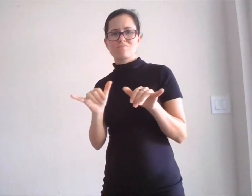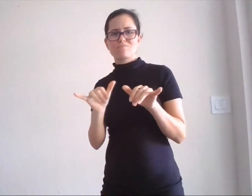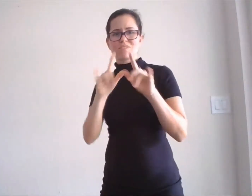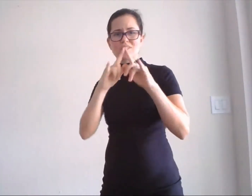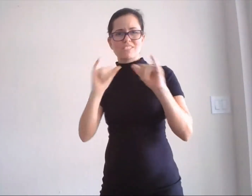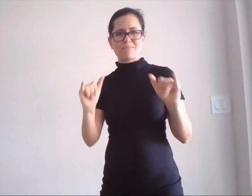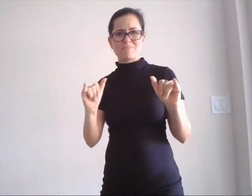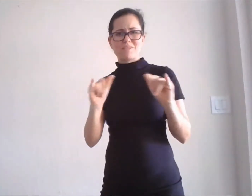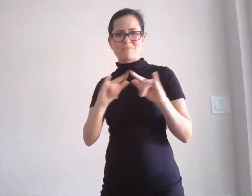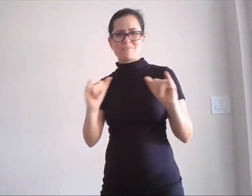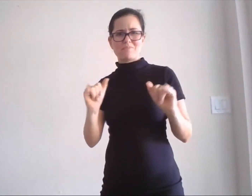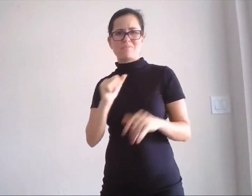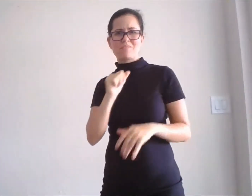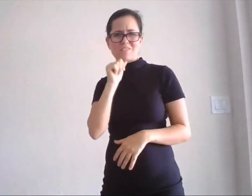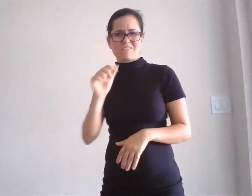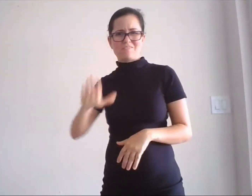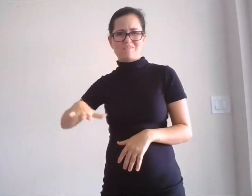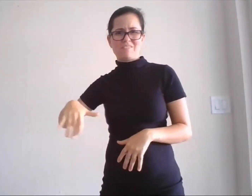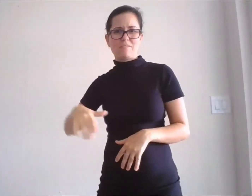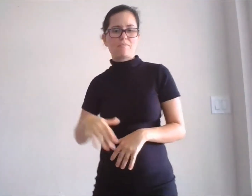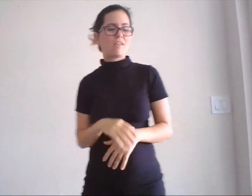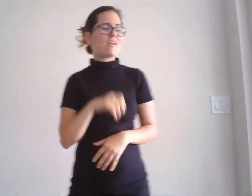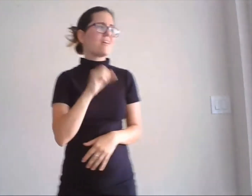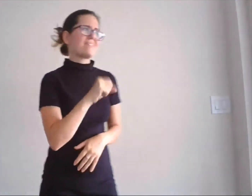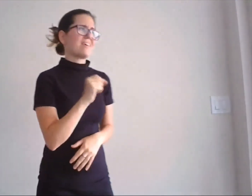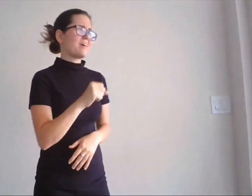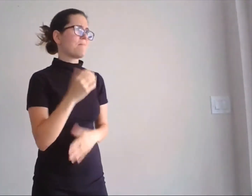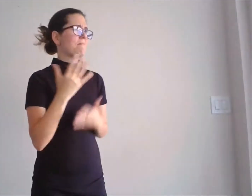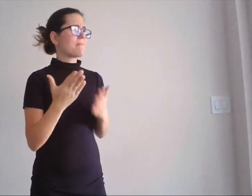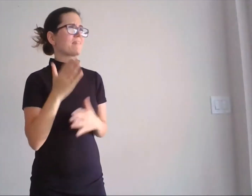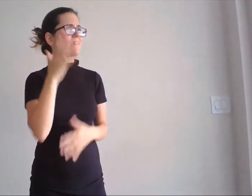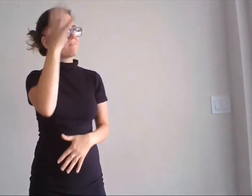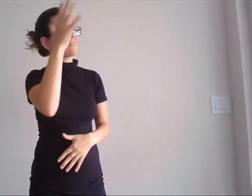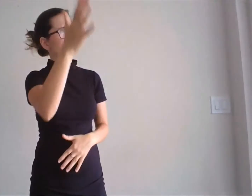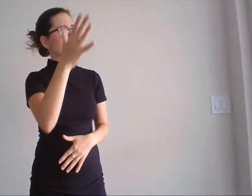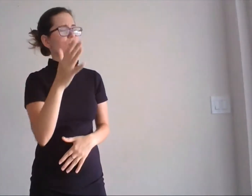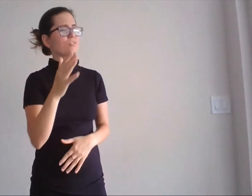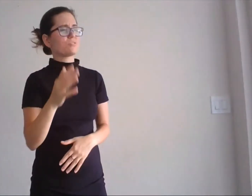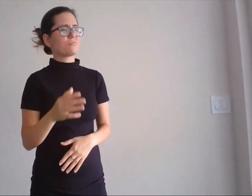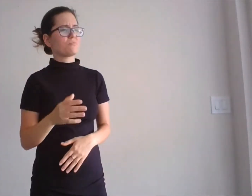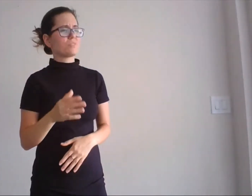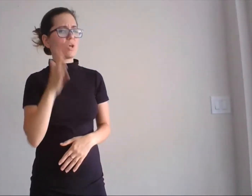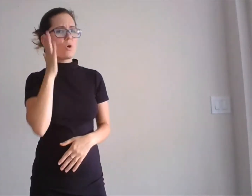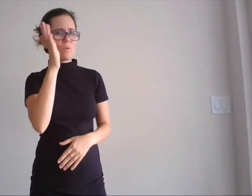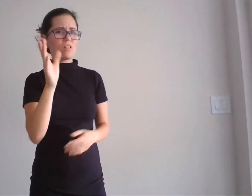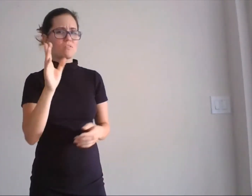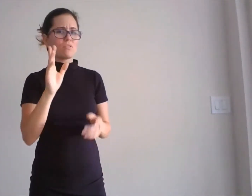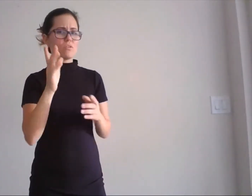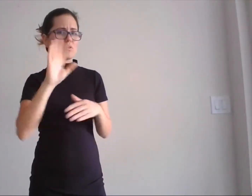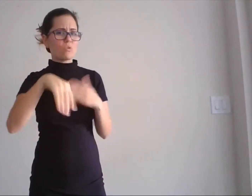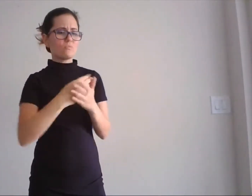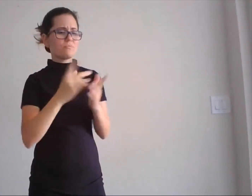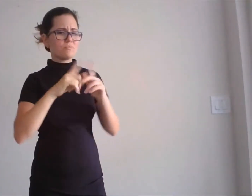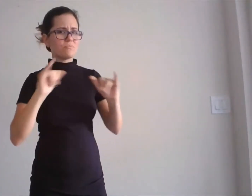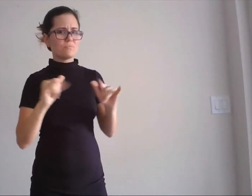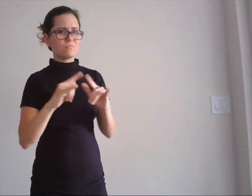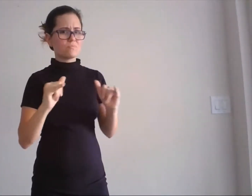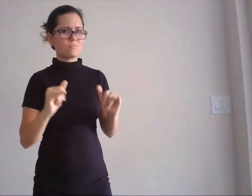for time. Yeah. Yeah. But they would still sell it that way. I can also make the whole house seem like a dungeon with